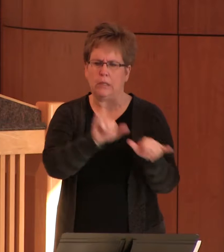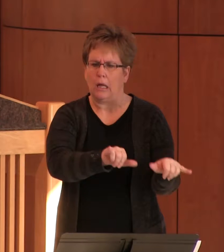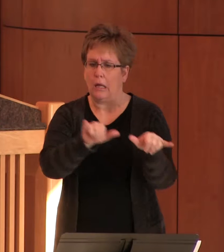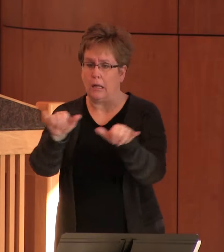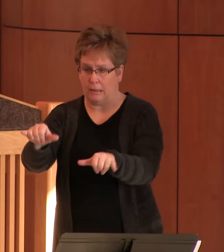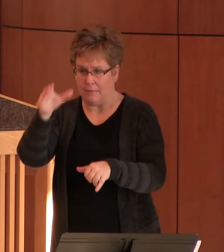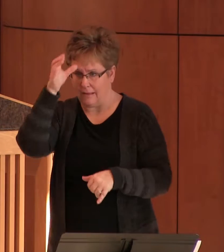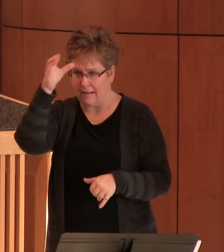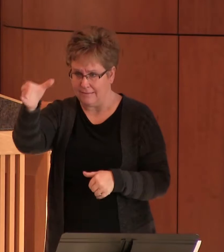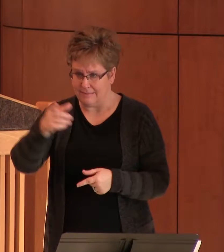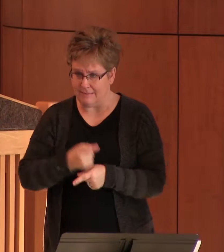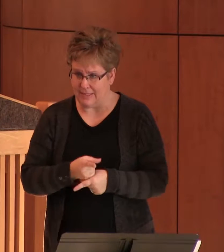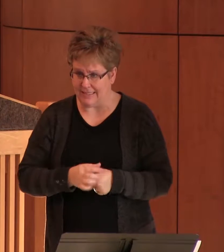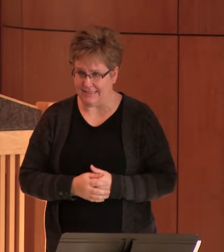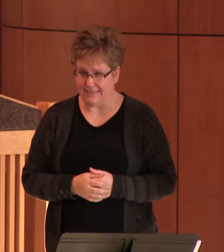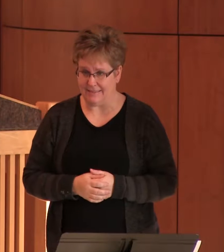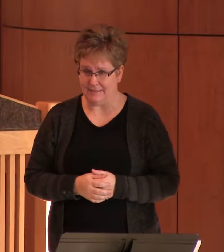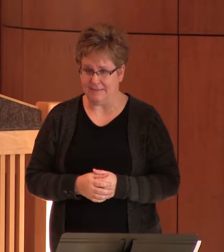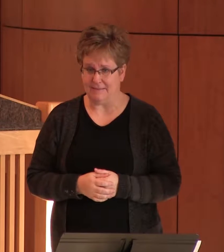idea.